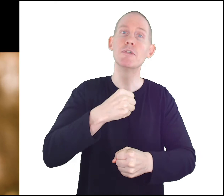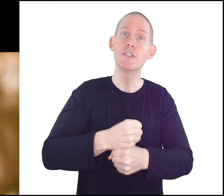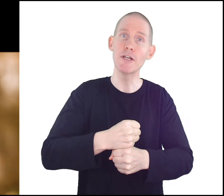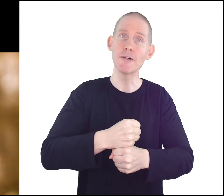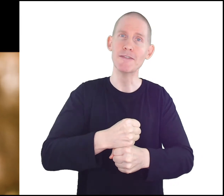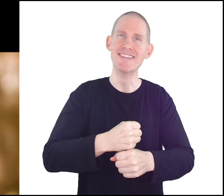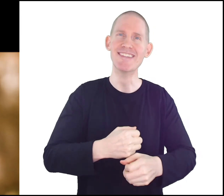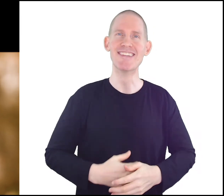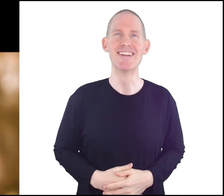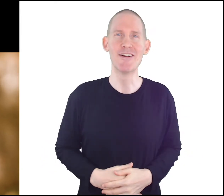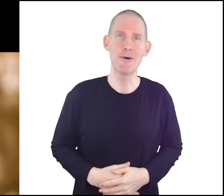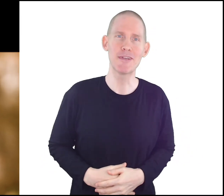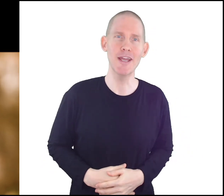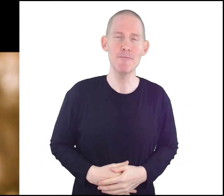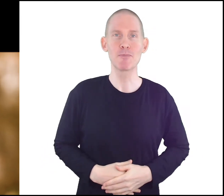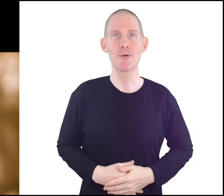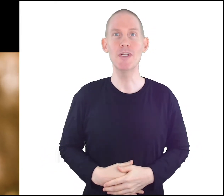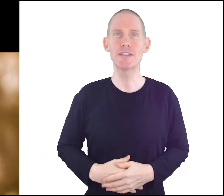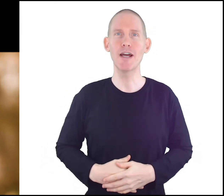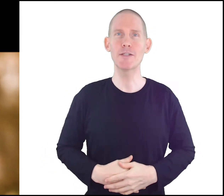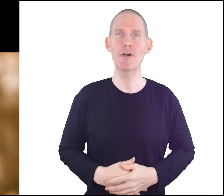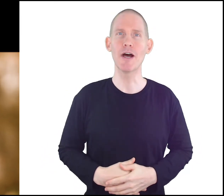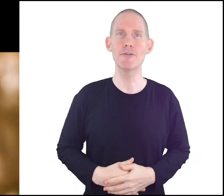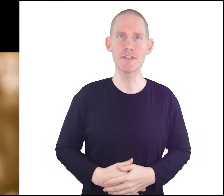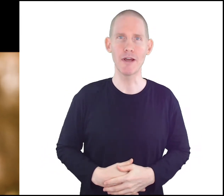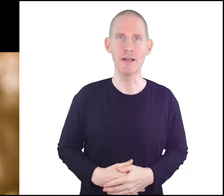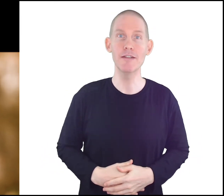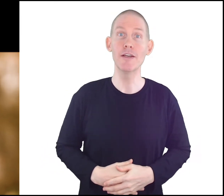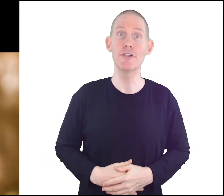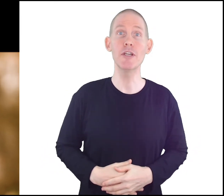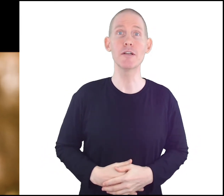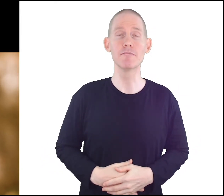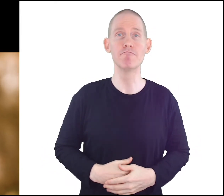Year. Okay, we just talked about how to sign year.